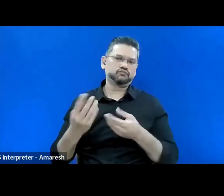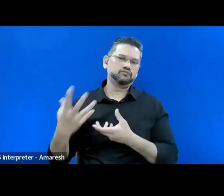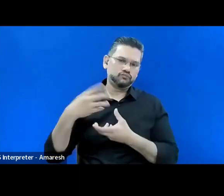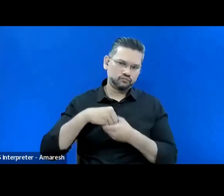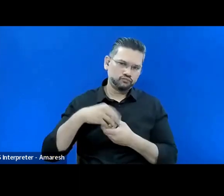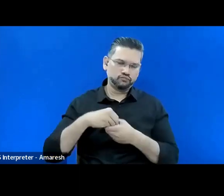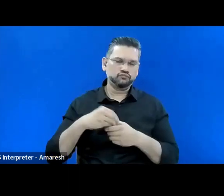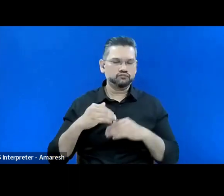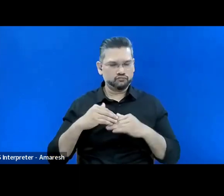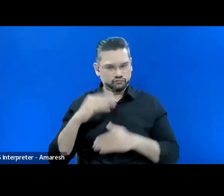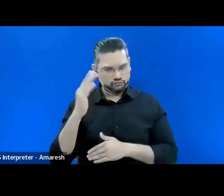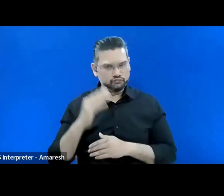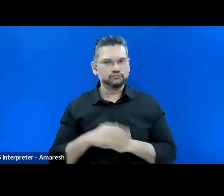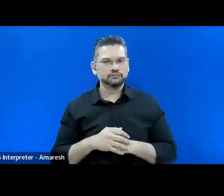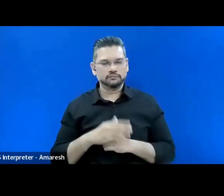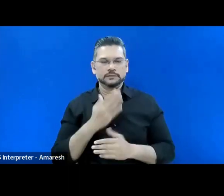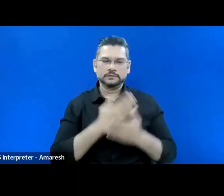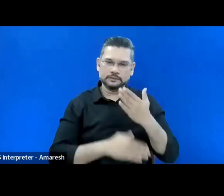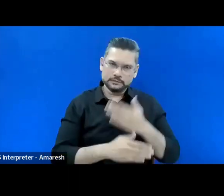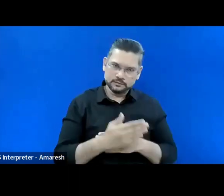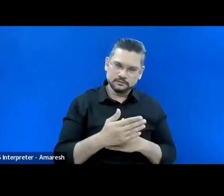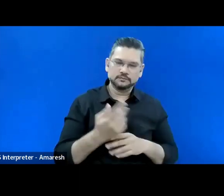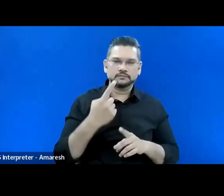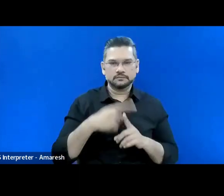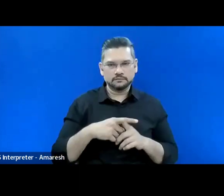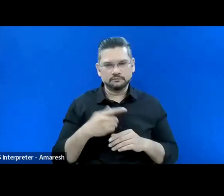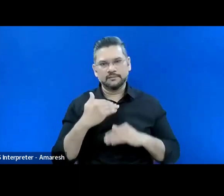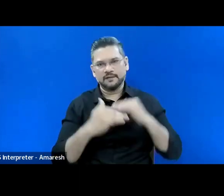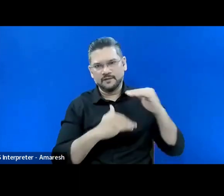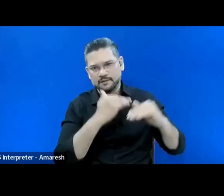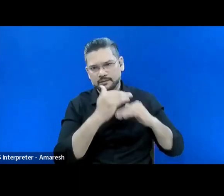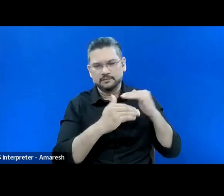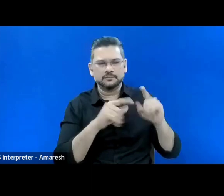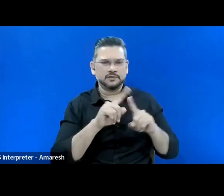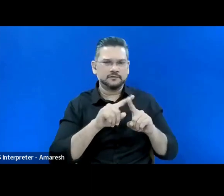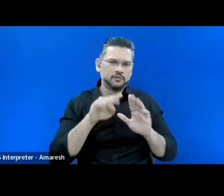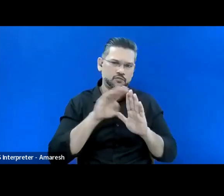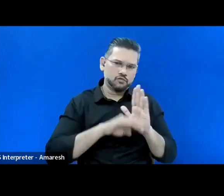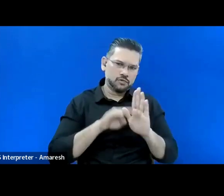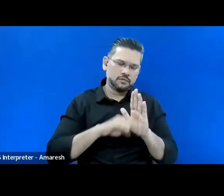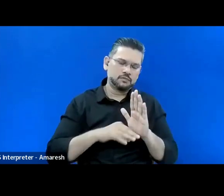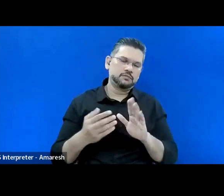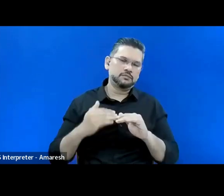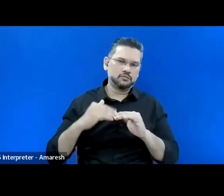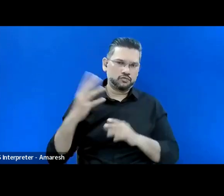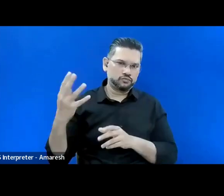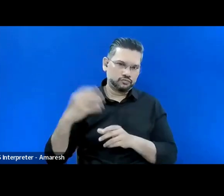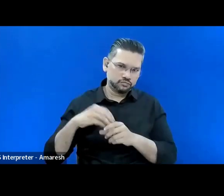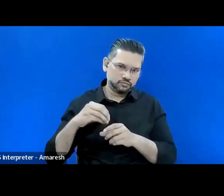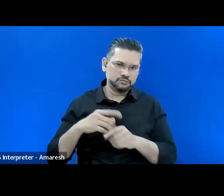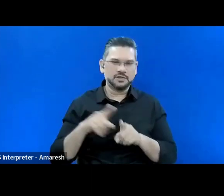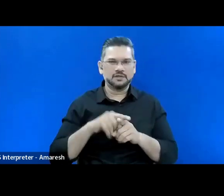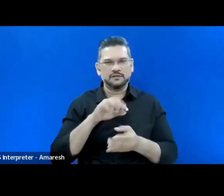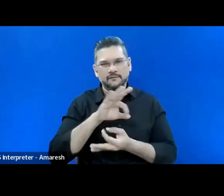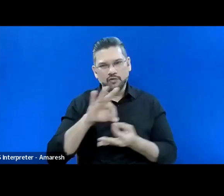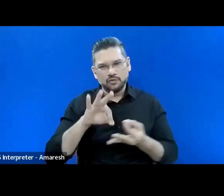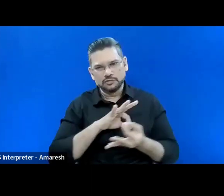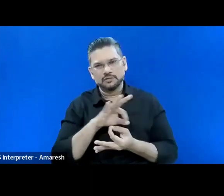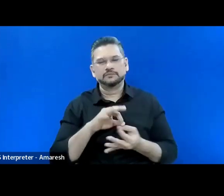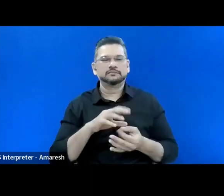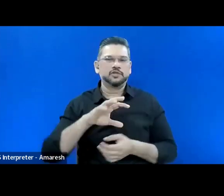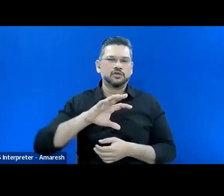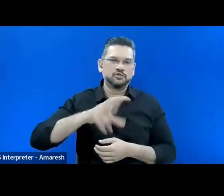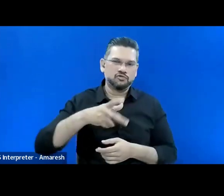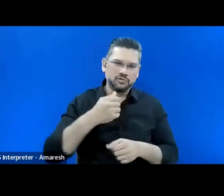inclusion within disability and development through our program instruments, as I mentioned earlier, fellowships, country missions,